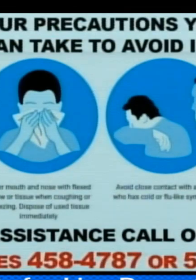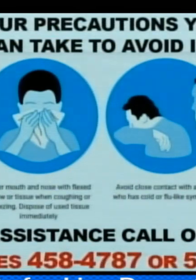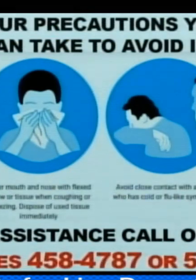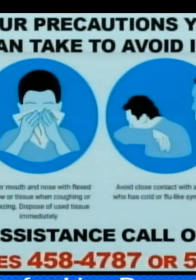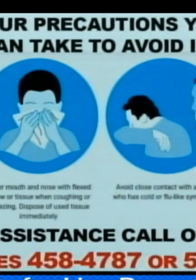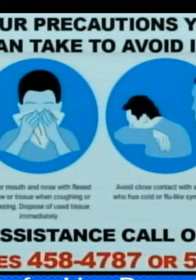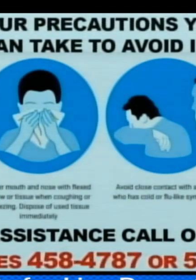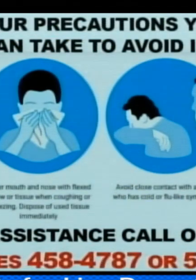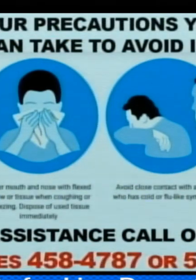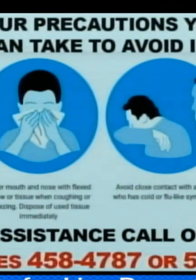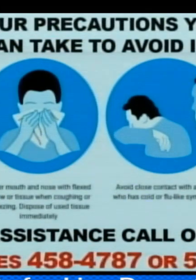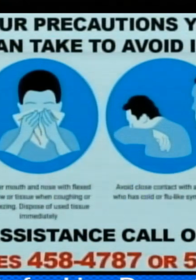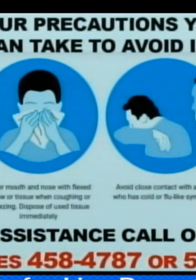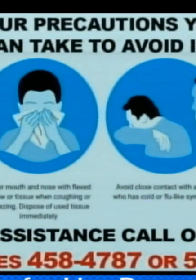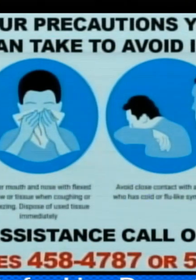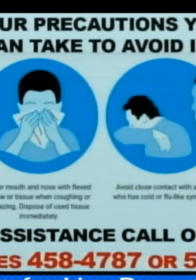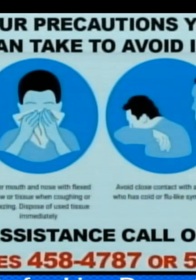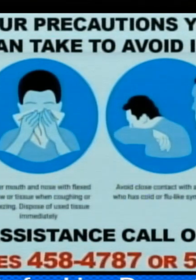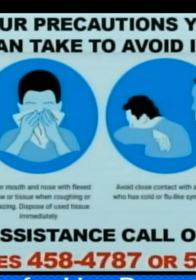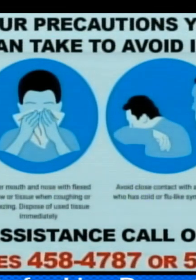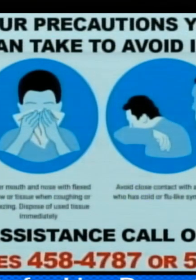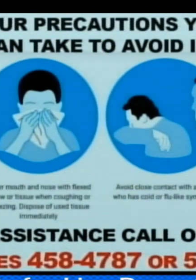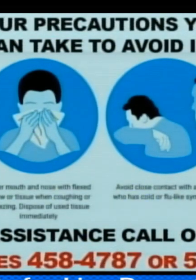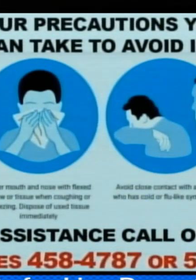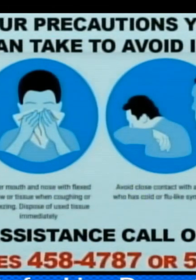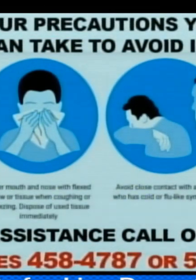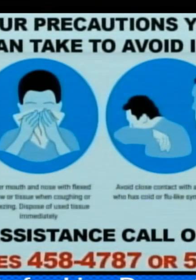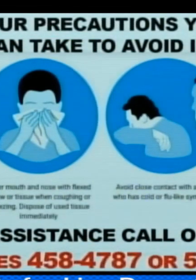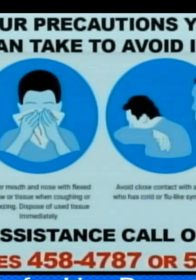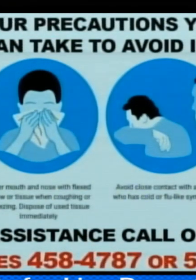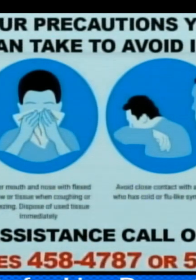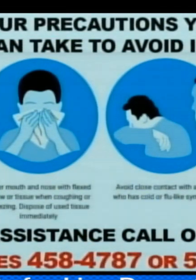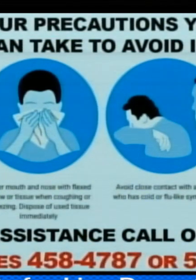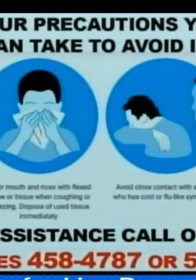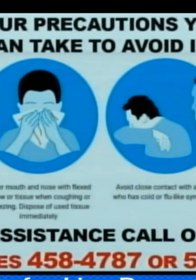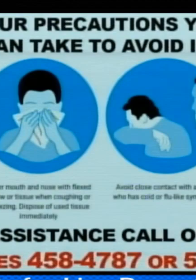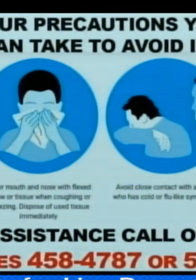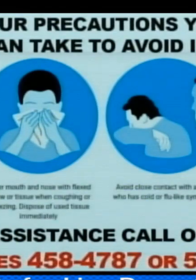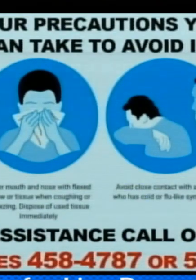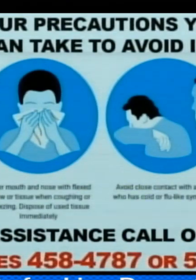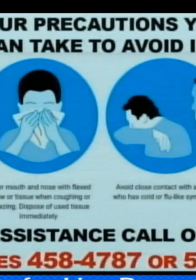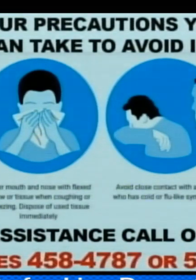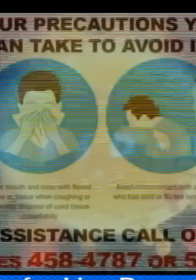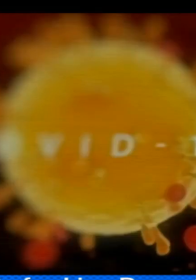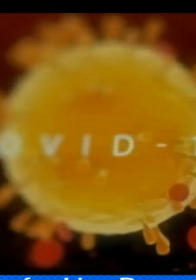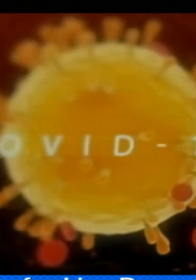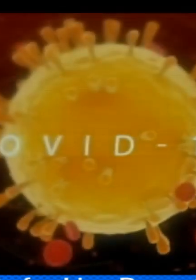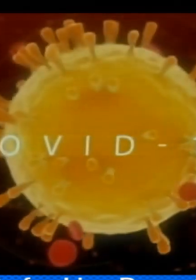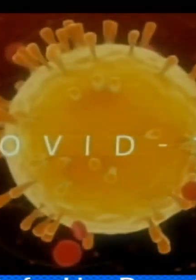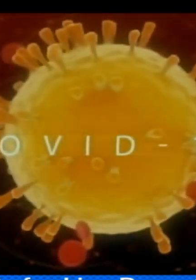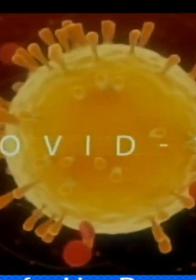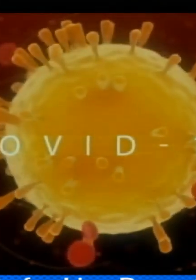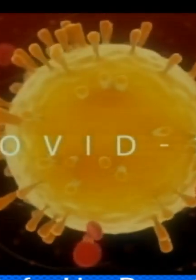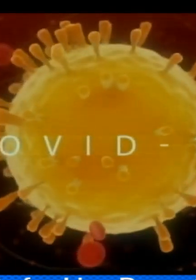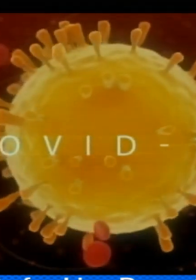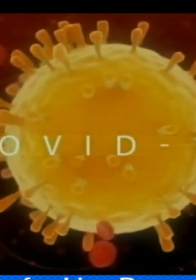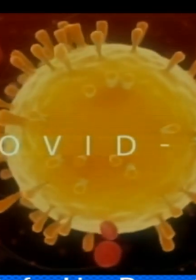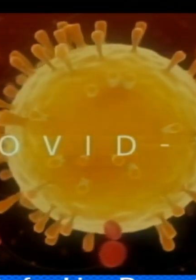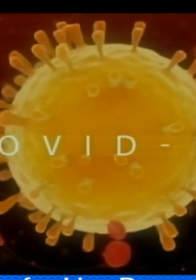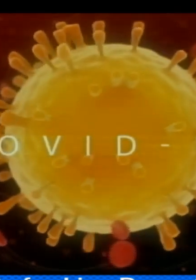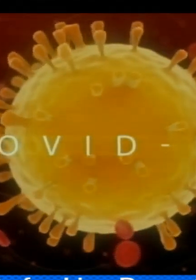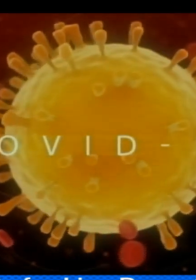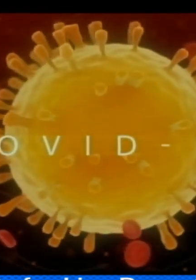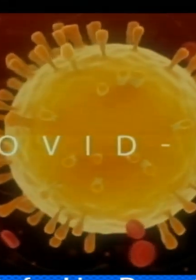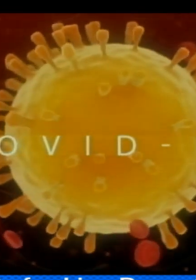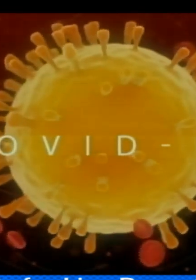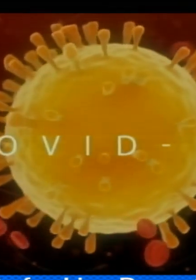538-4787, are zero-rated to customers who subscribe to the respective service providers. I am Leslie Ann Johnson.